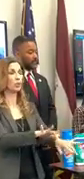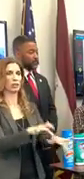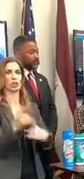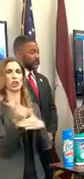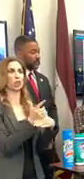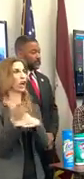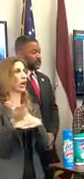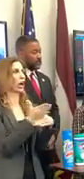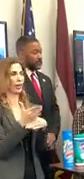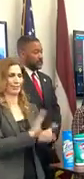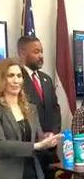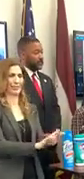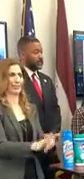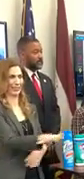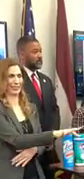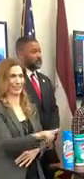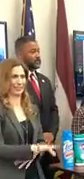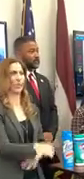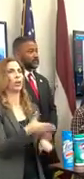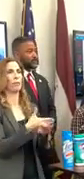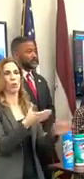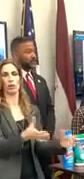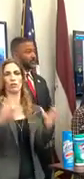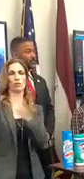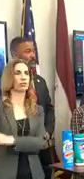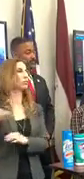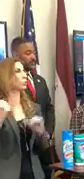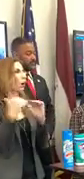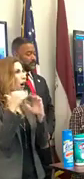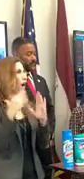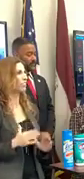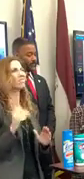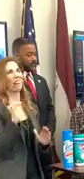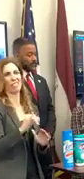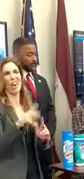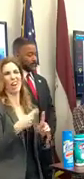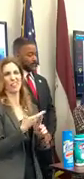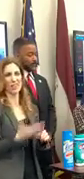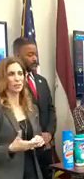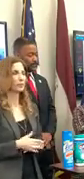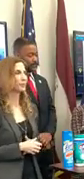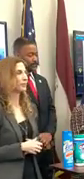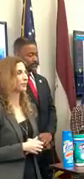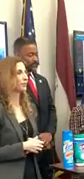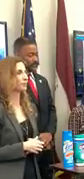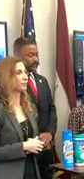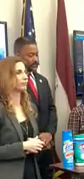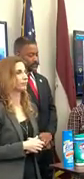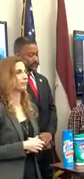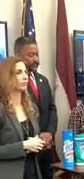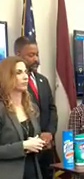keyboard, you know, clean it before you pass it off to your colleague, that sort of thing.